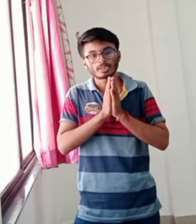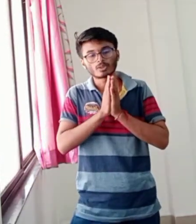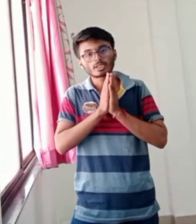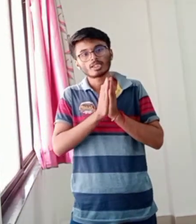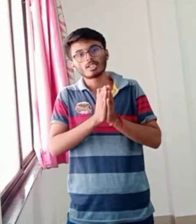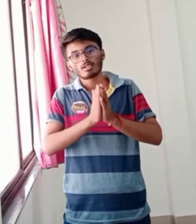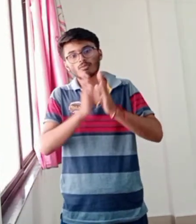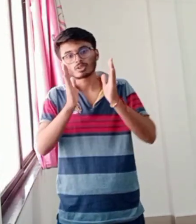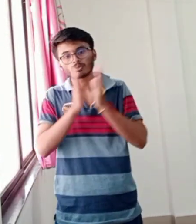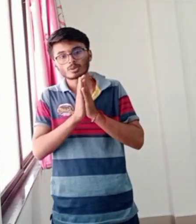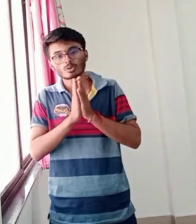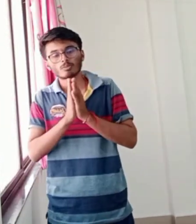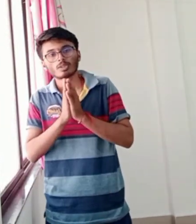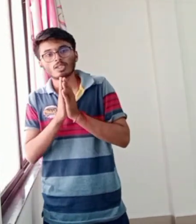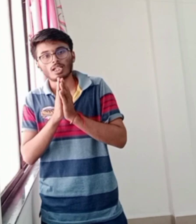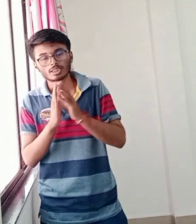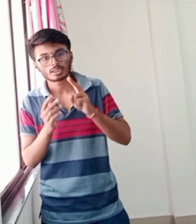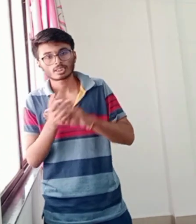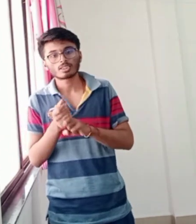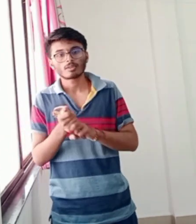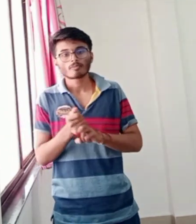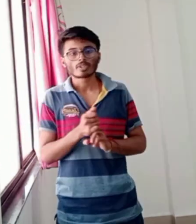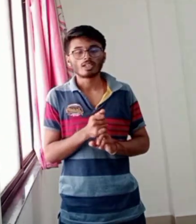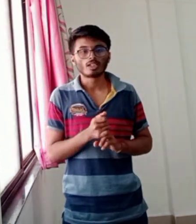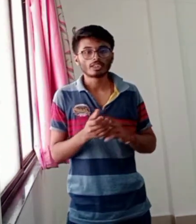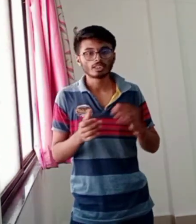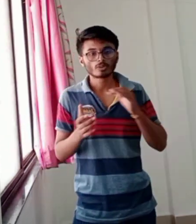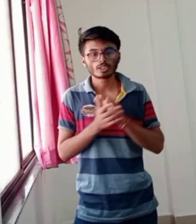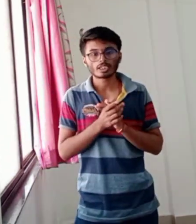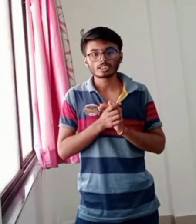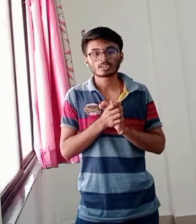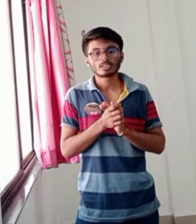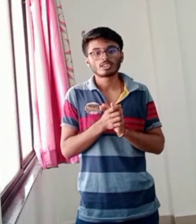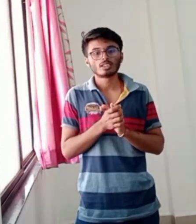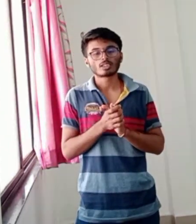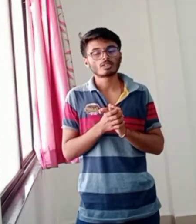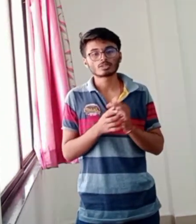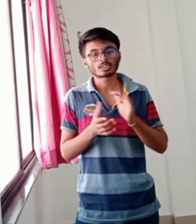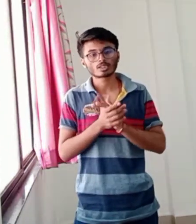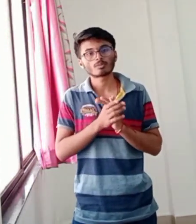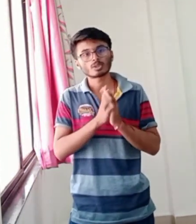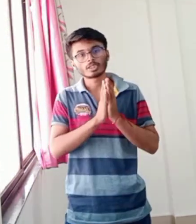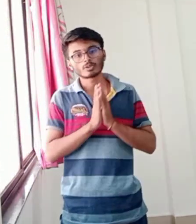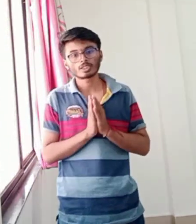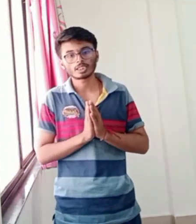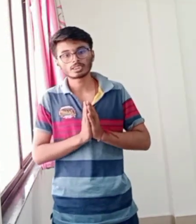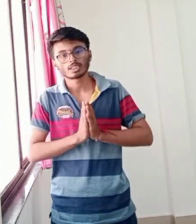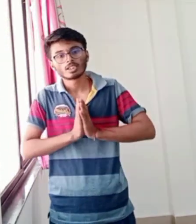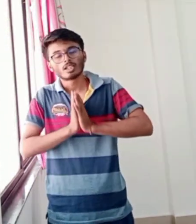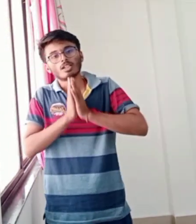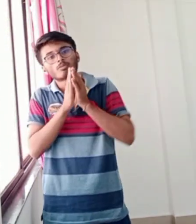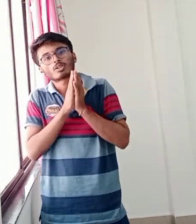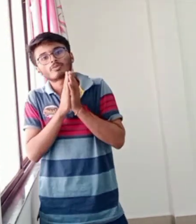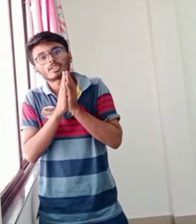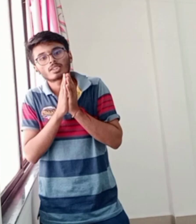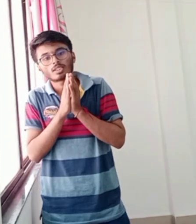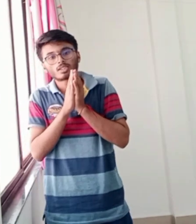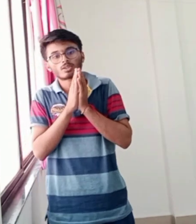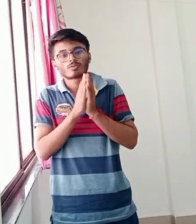okay, phosphate group are the second in nucleotides, second component in nucleotides. Phosphate group